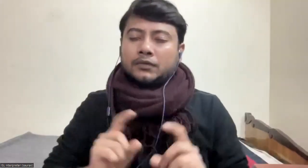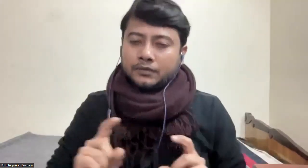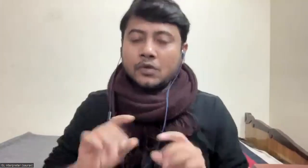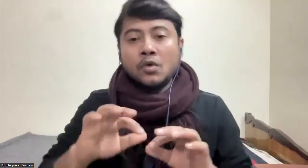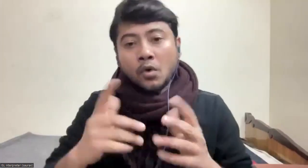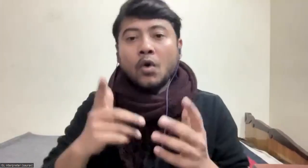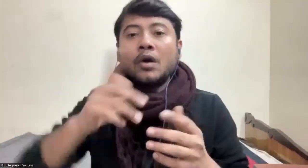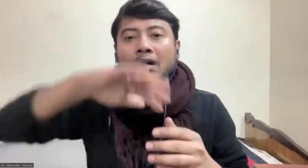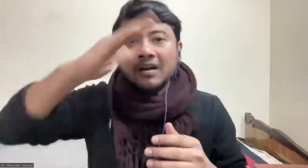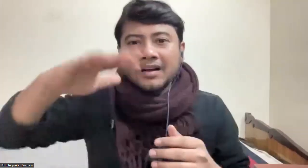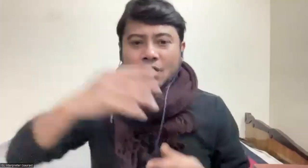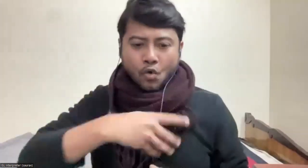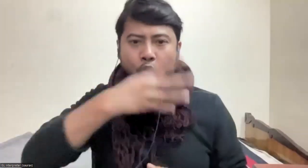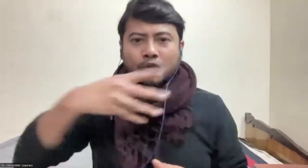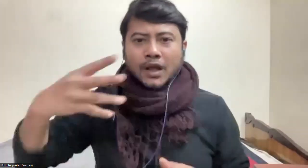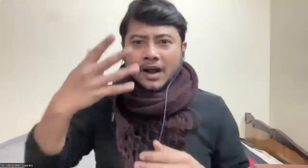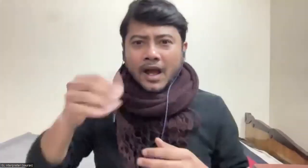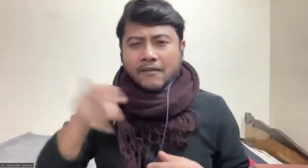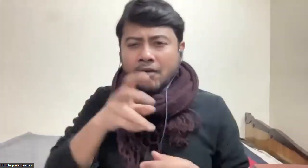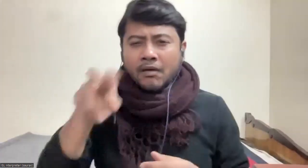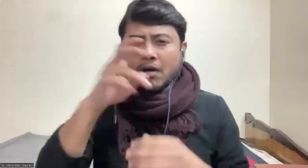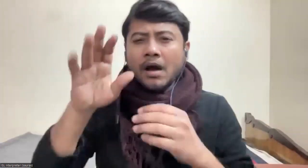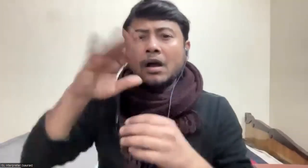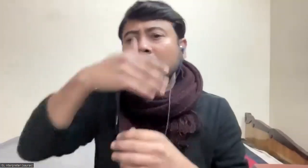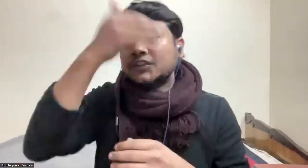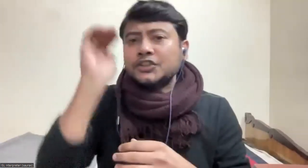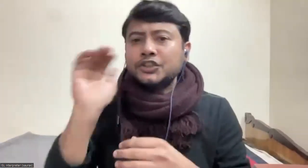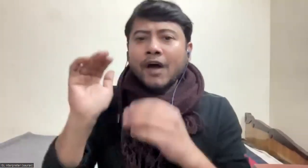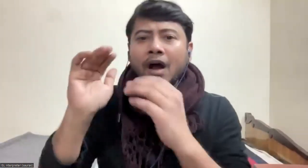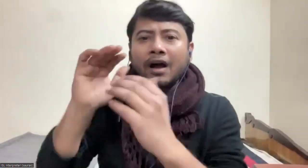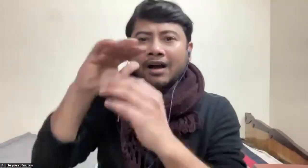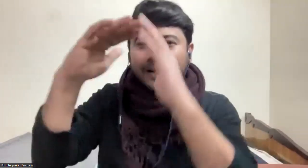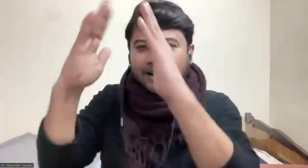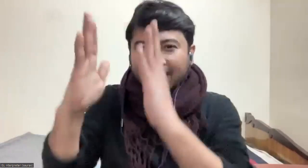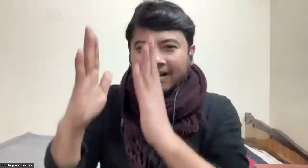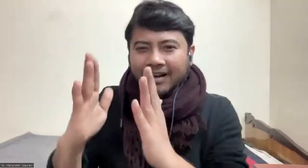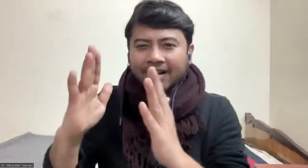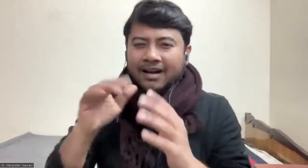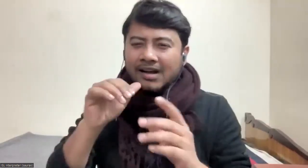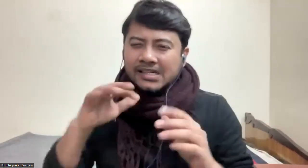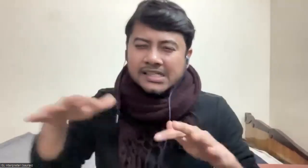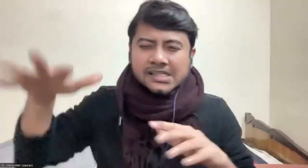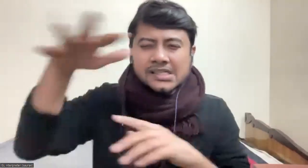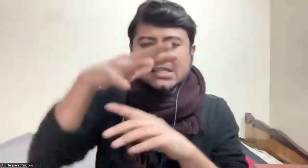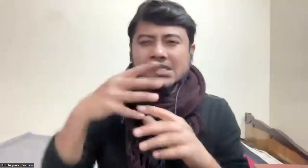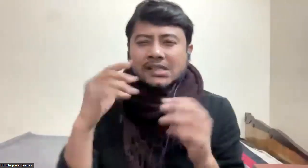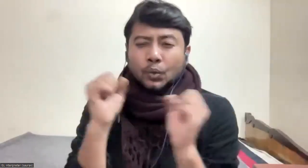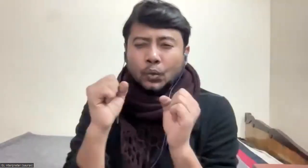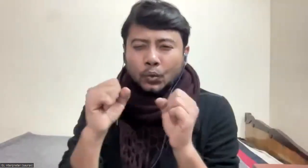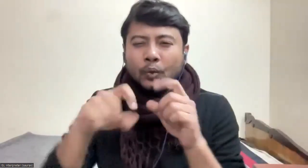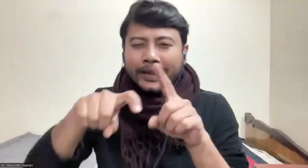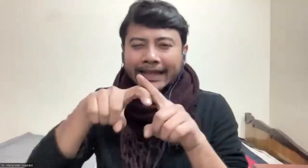Kedarnath, Badrinath, or some many other pilgrimage, Rameshwaram, I think that, I become